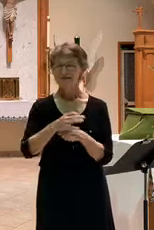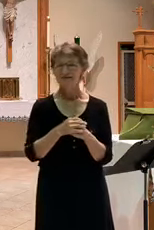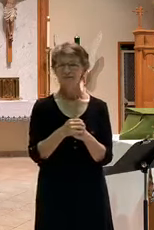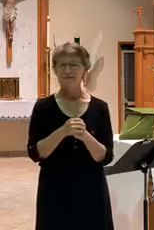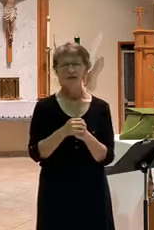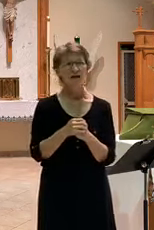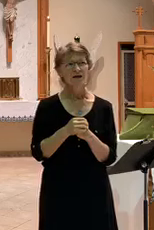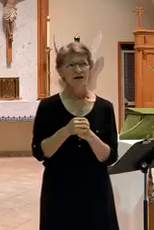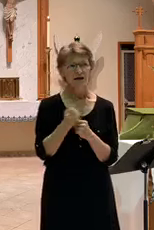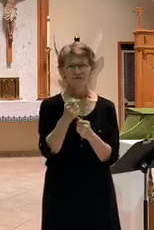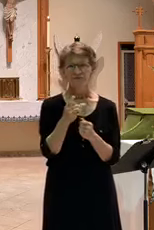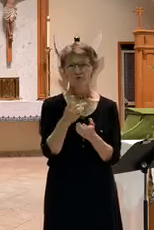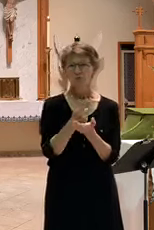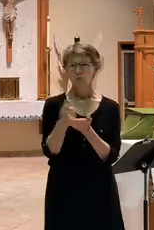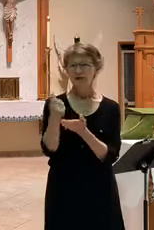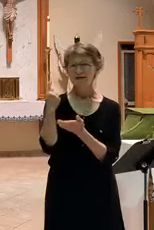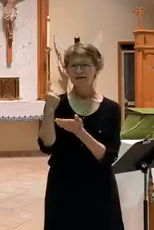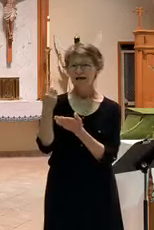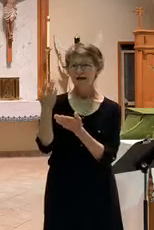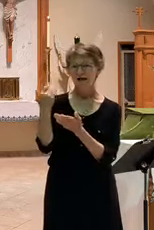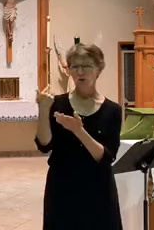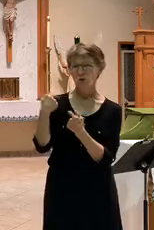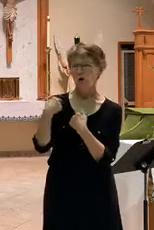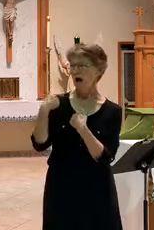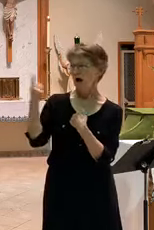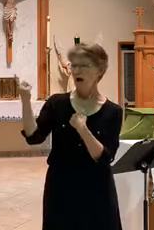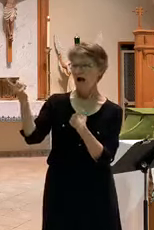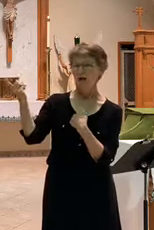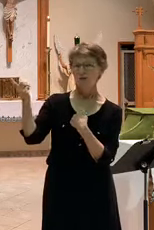Several weeks ago, I was out here